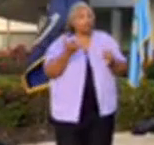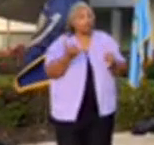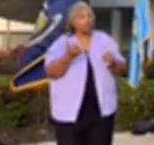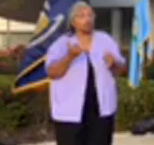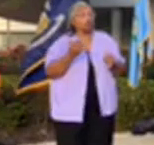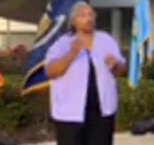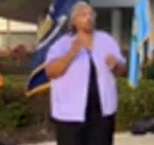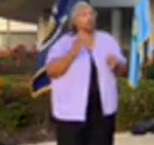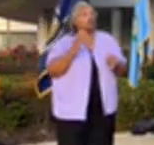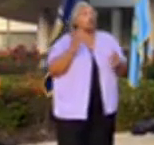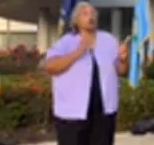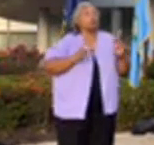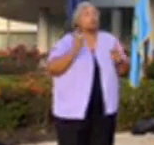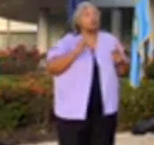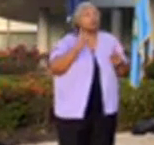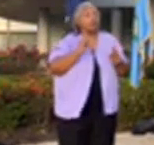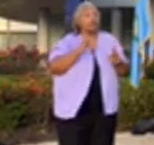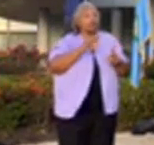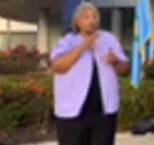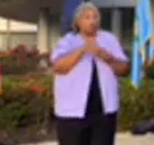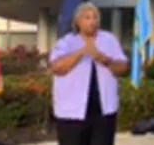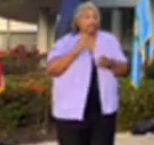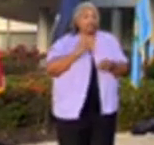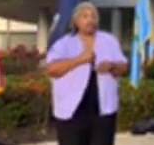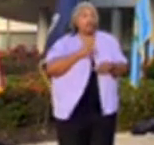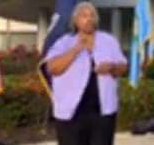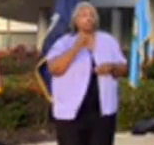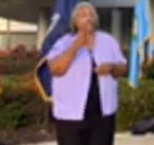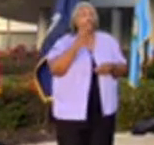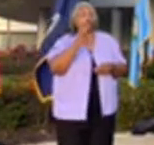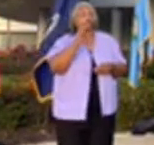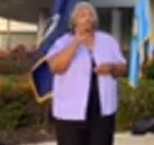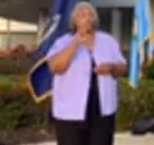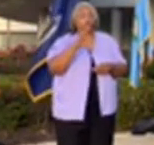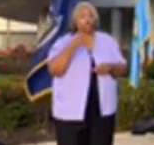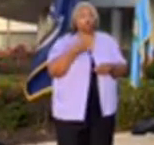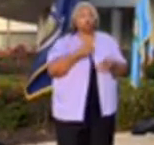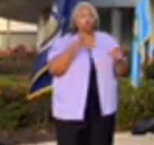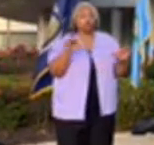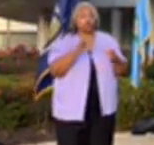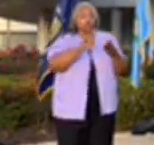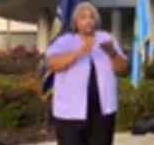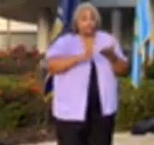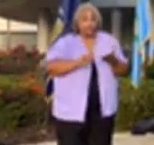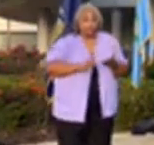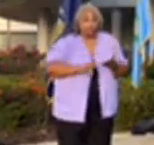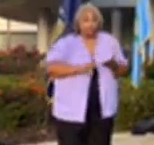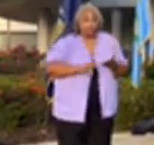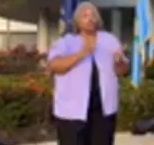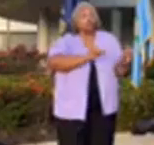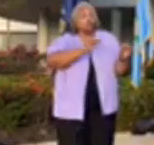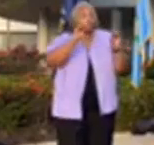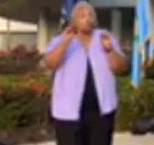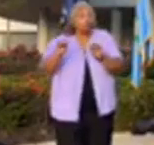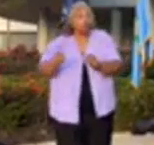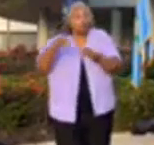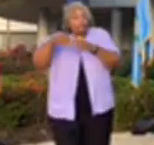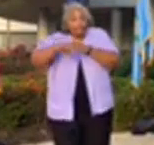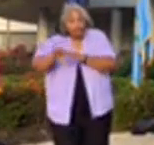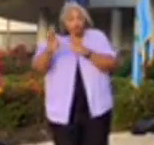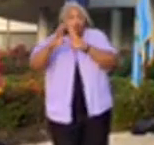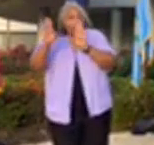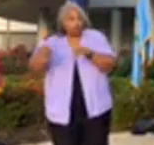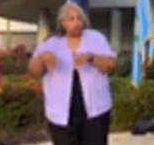our homeless individuals that are in our shelters, really doing the assessments that are necessary to move them into